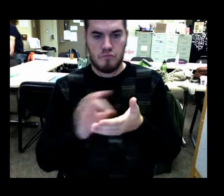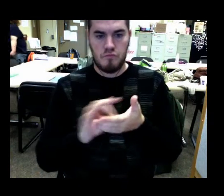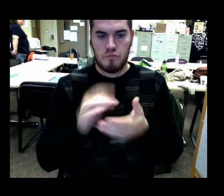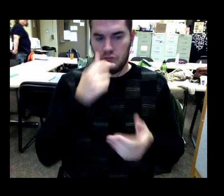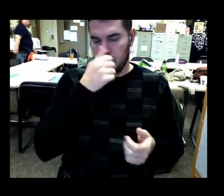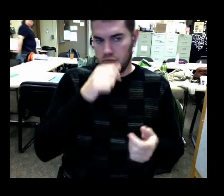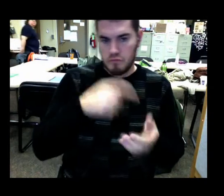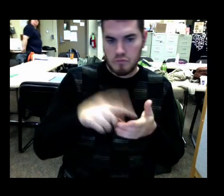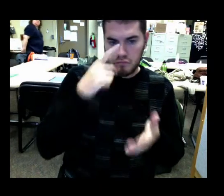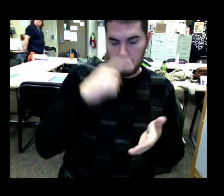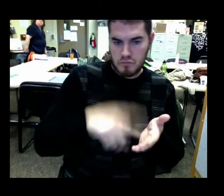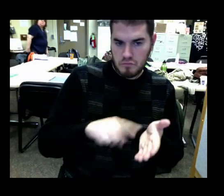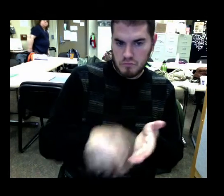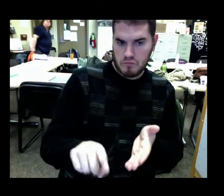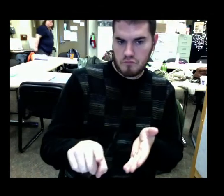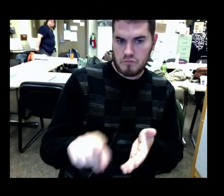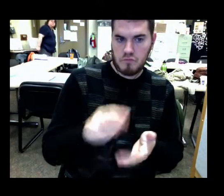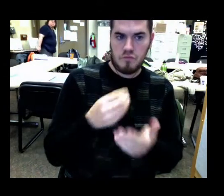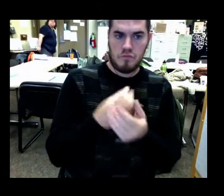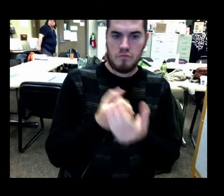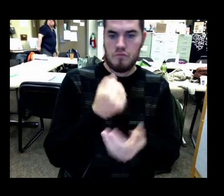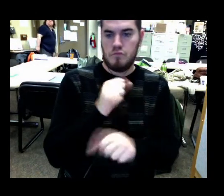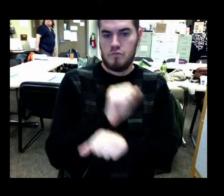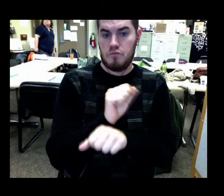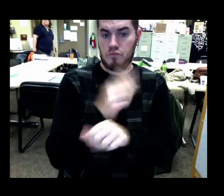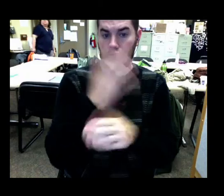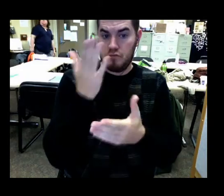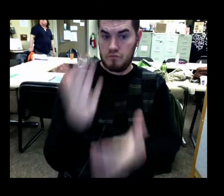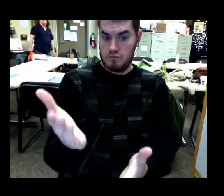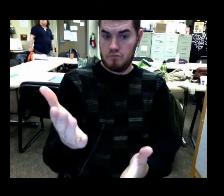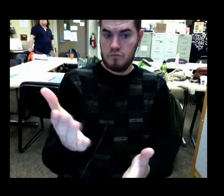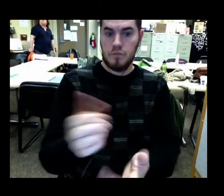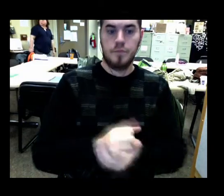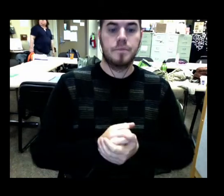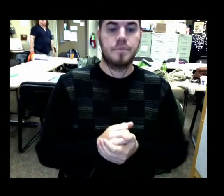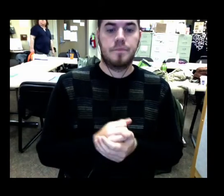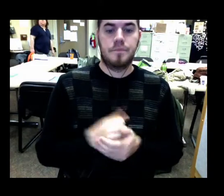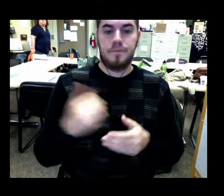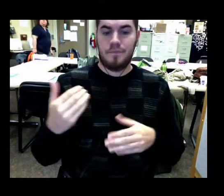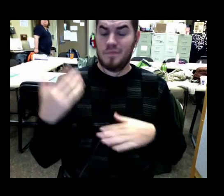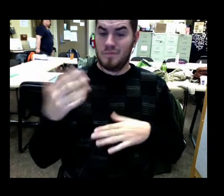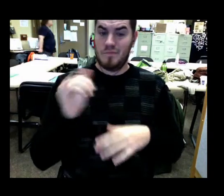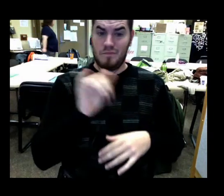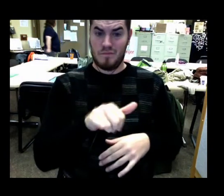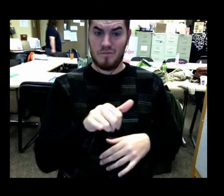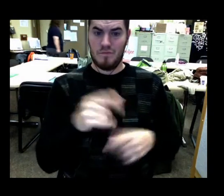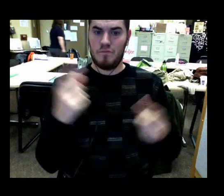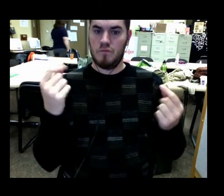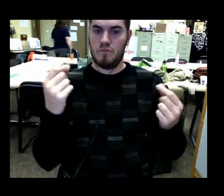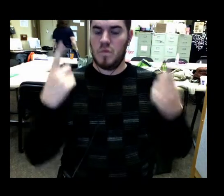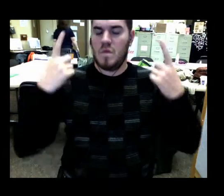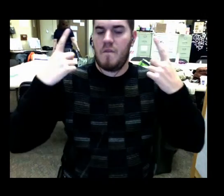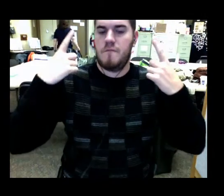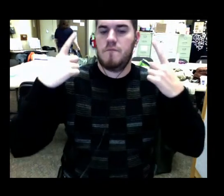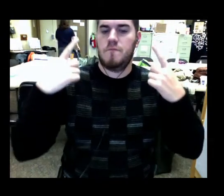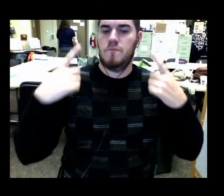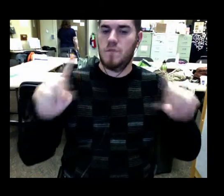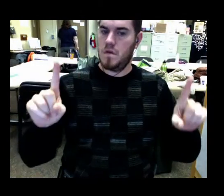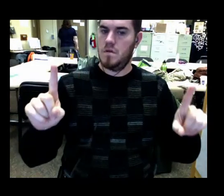how psychologists talk about different issues in the area. They learned more in depth about the theory, Erickson's